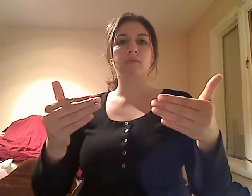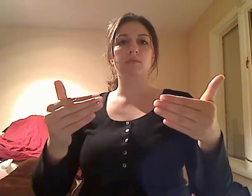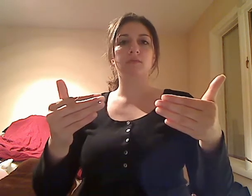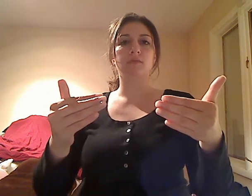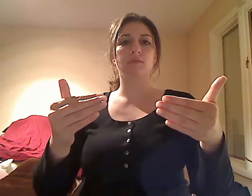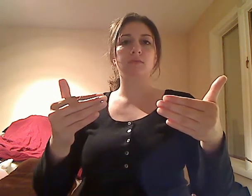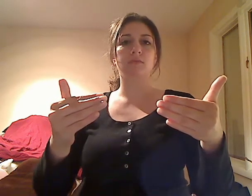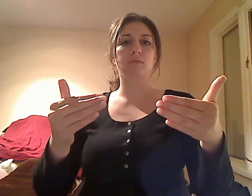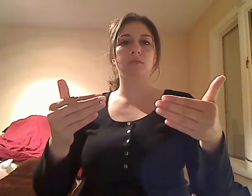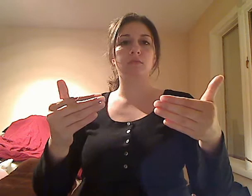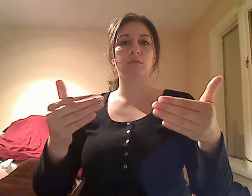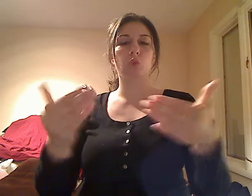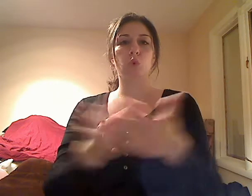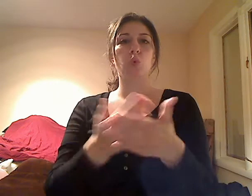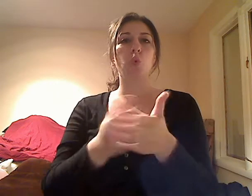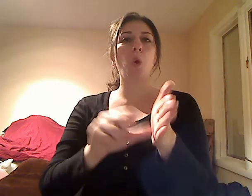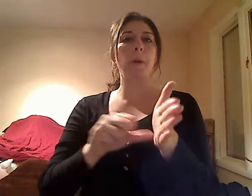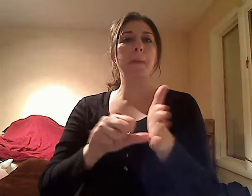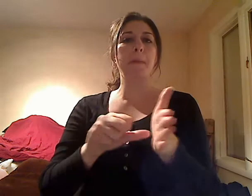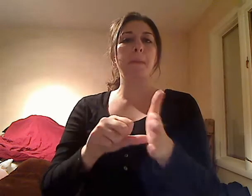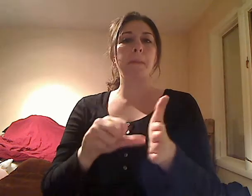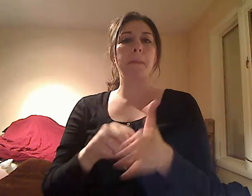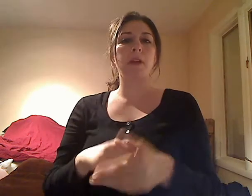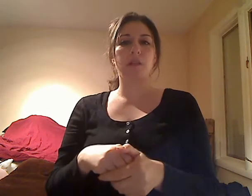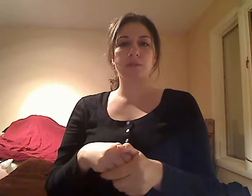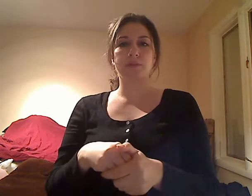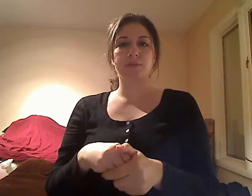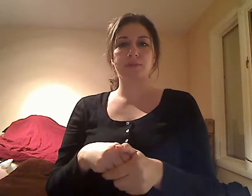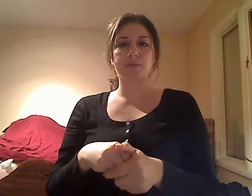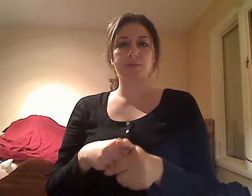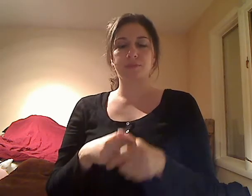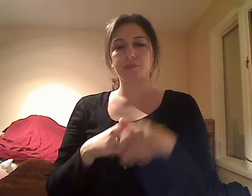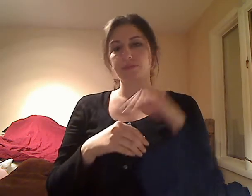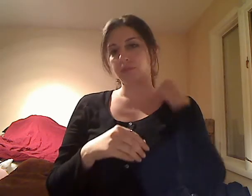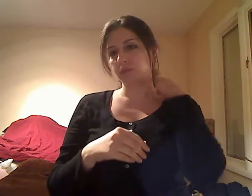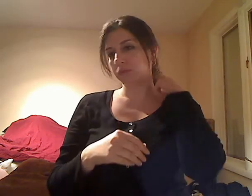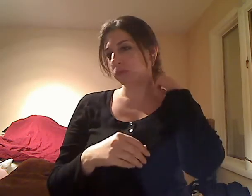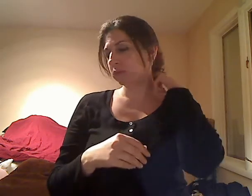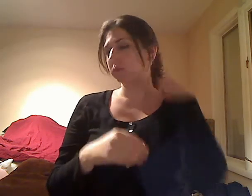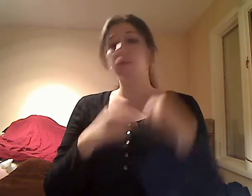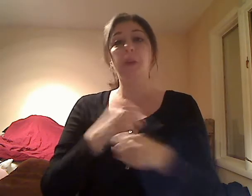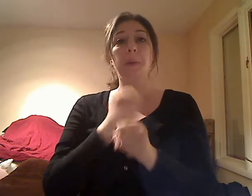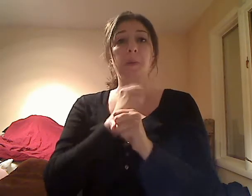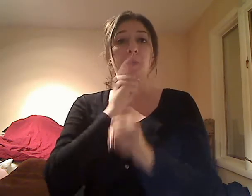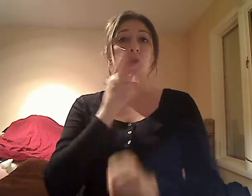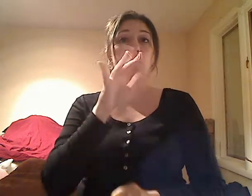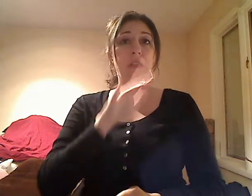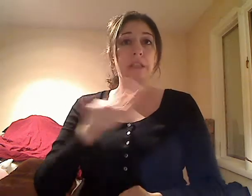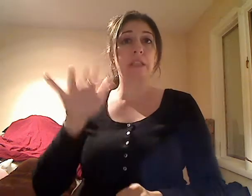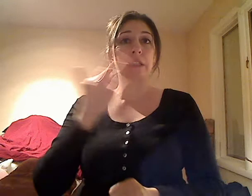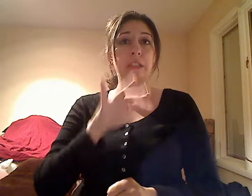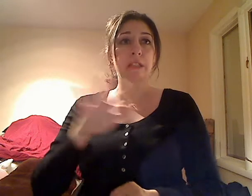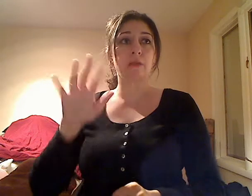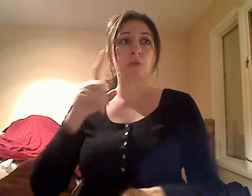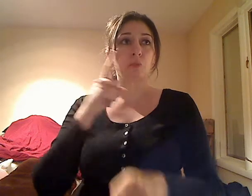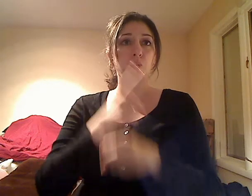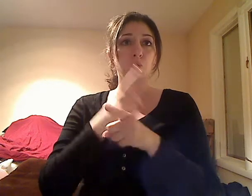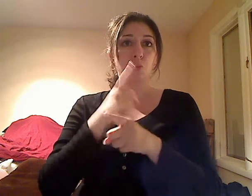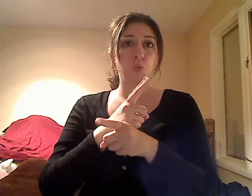words. They have to have the word spelled correctly on this because it went by the meanings now for these homonyms. First one